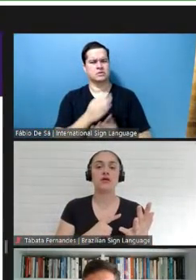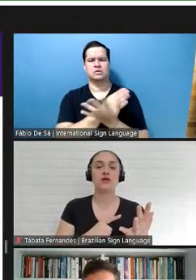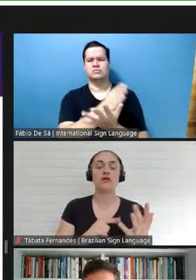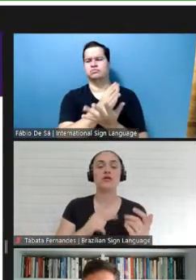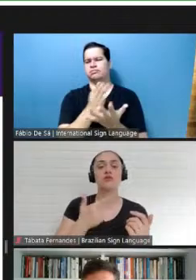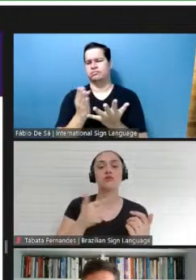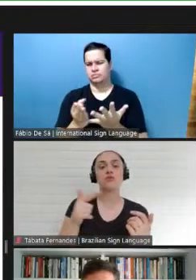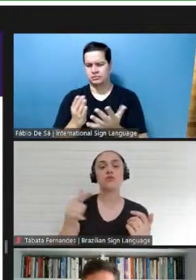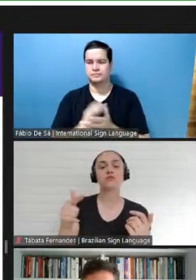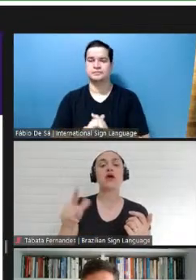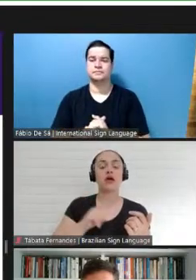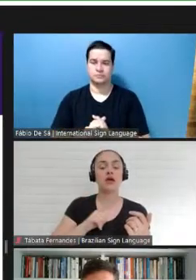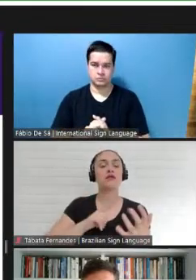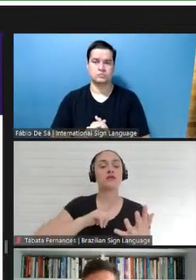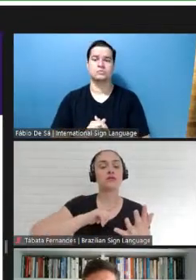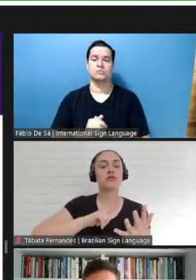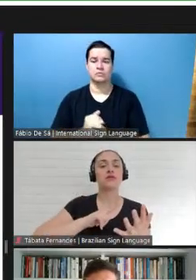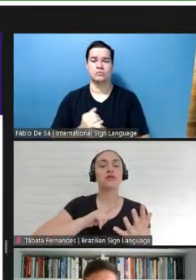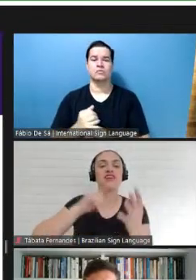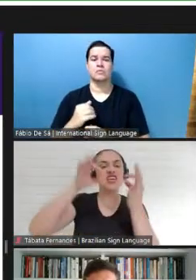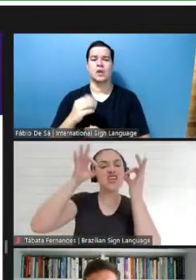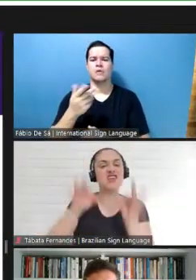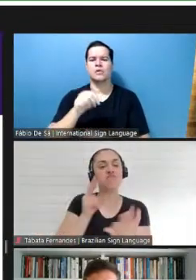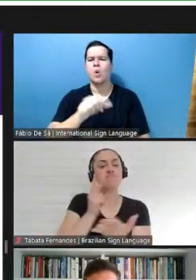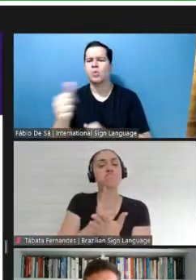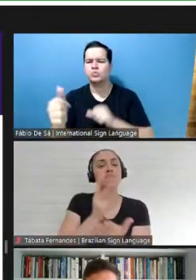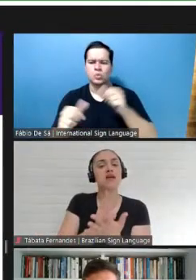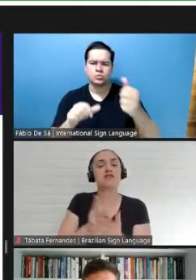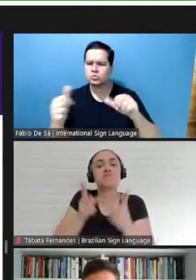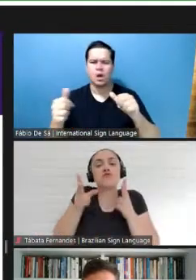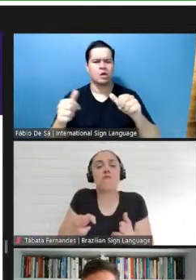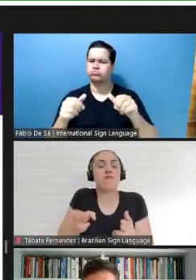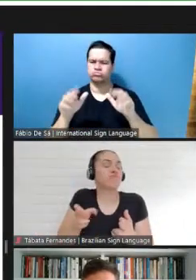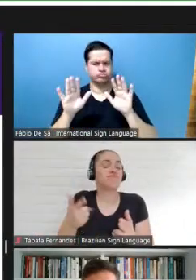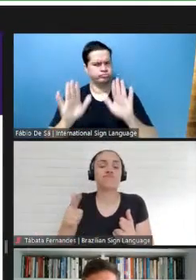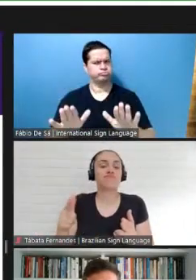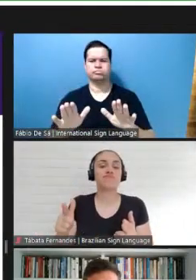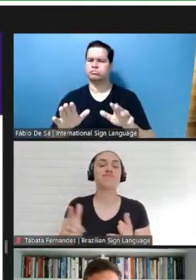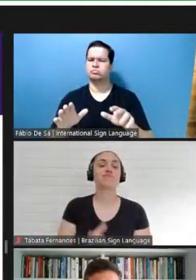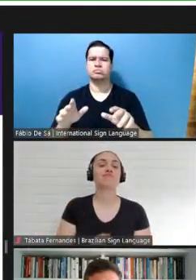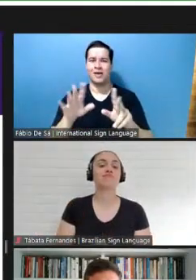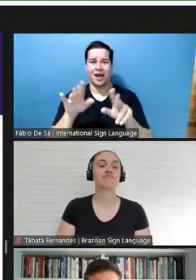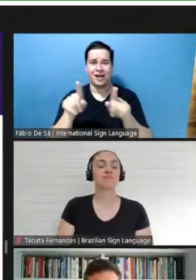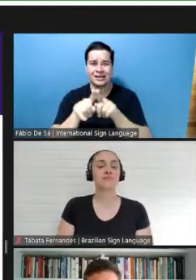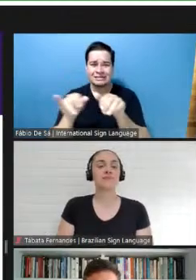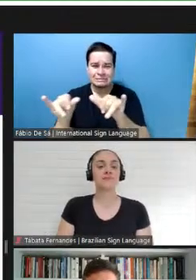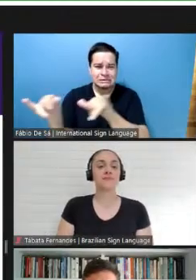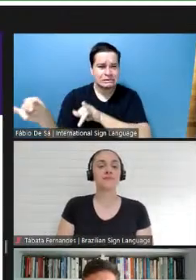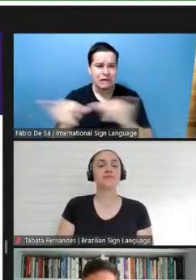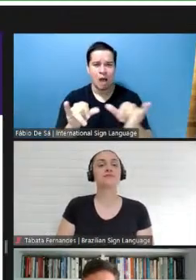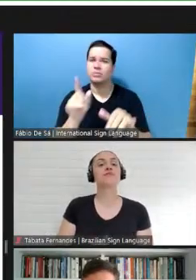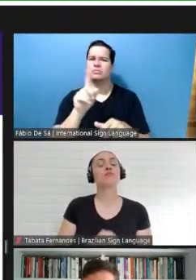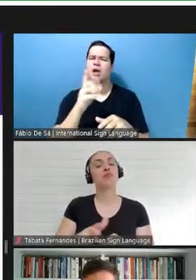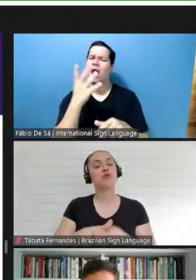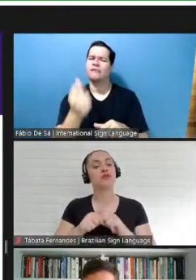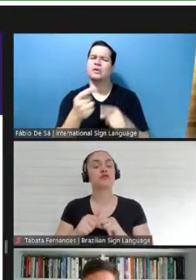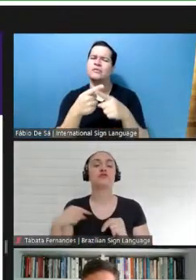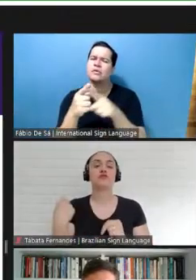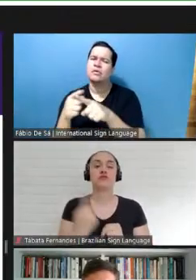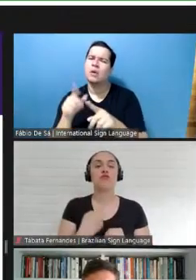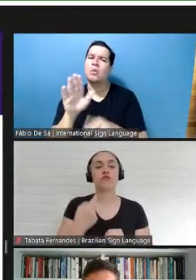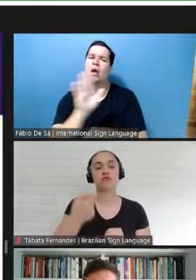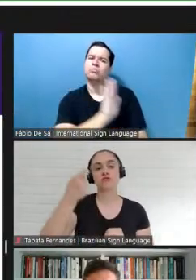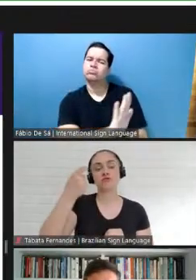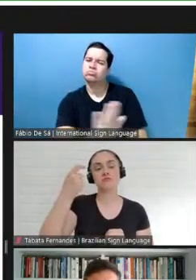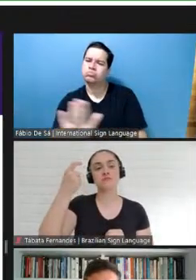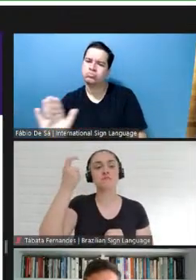continuum of difference, and that's what we need to design for. So UDL really embraces a mindset shift